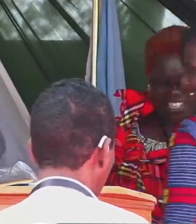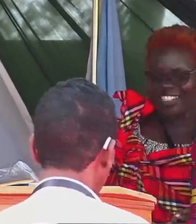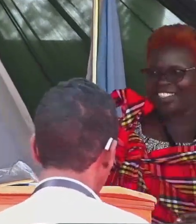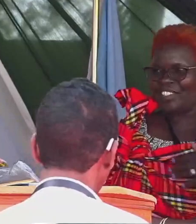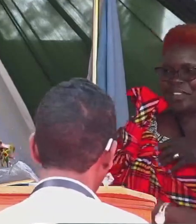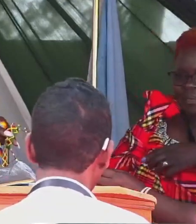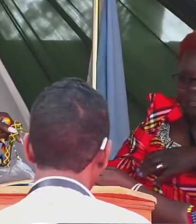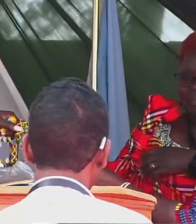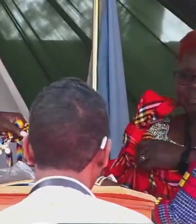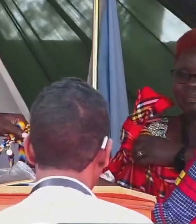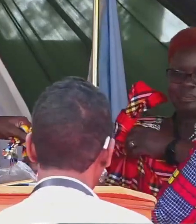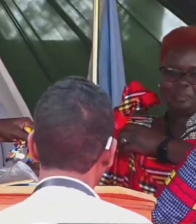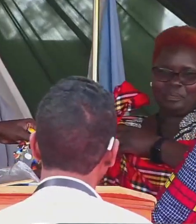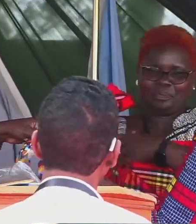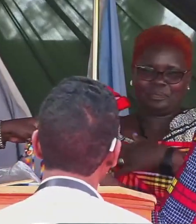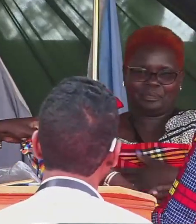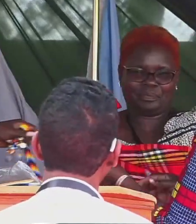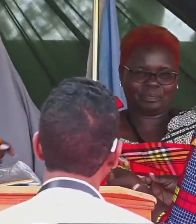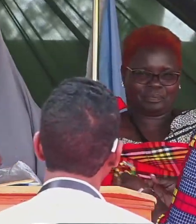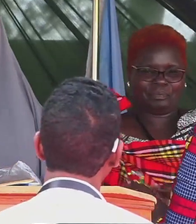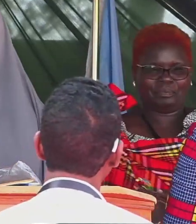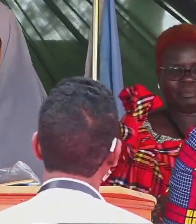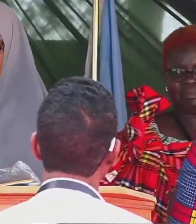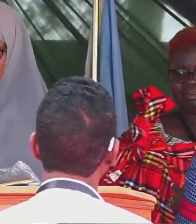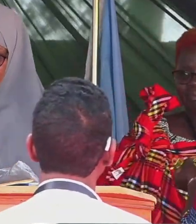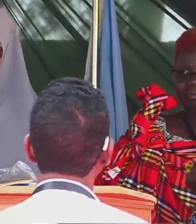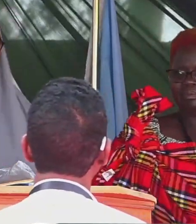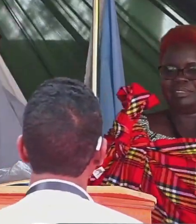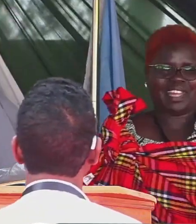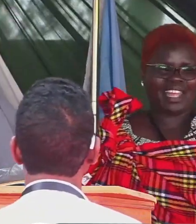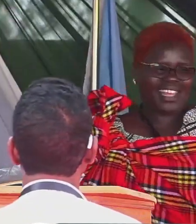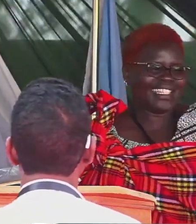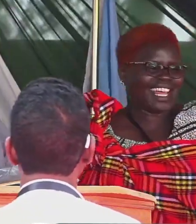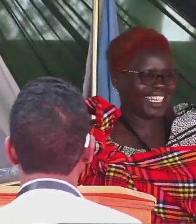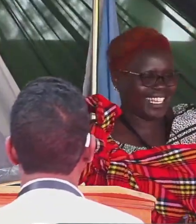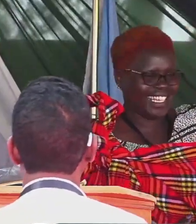kutoka West Pokot, rafiki yetu, tunakuongezea hii.